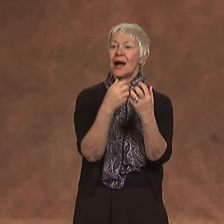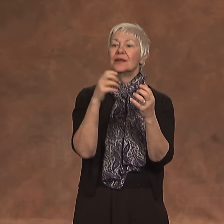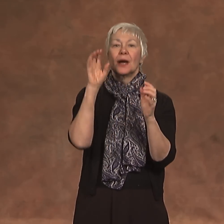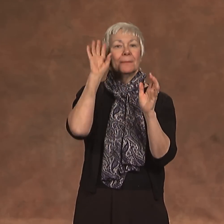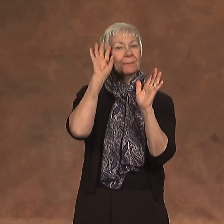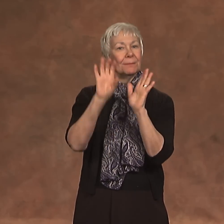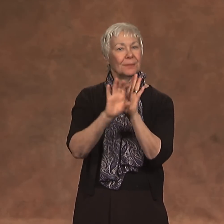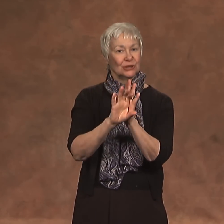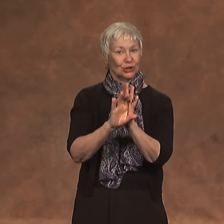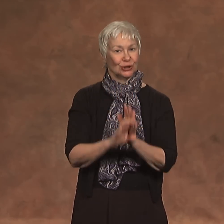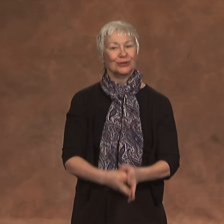counting correctly.